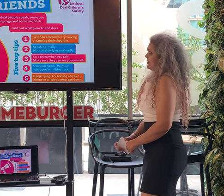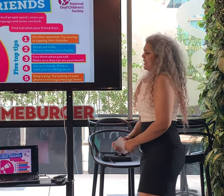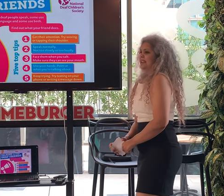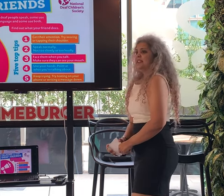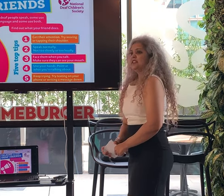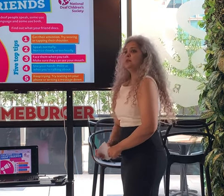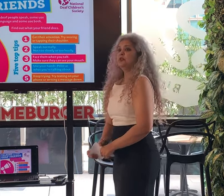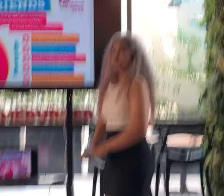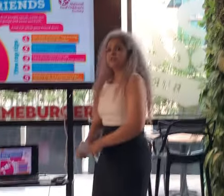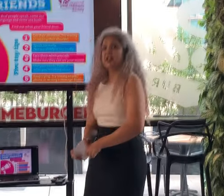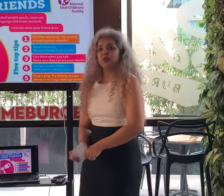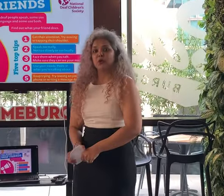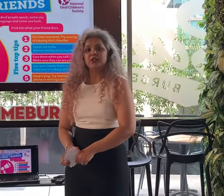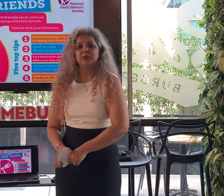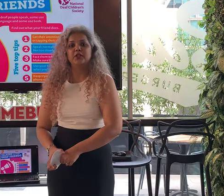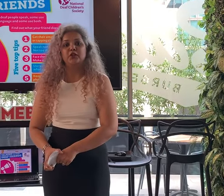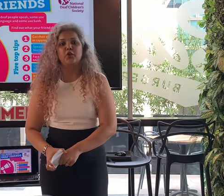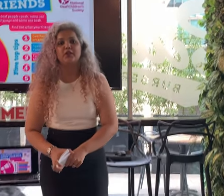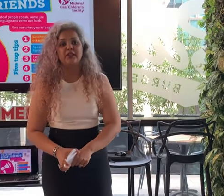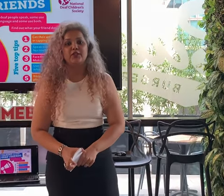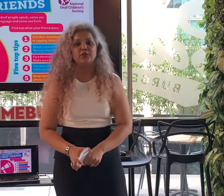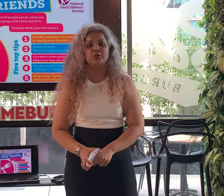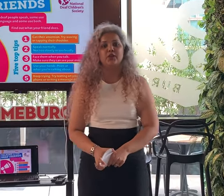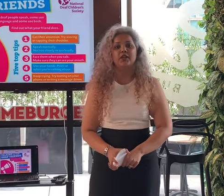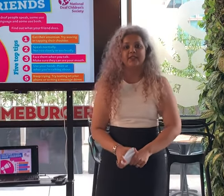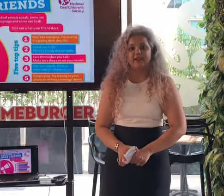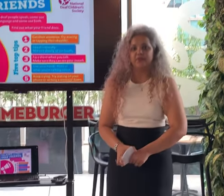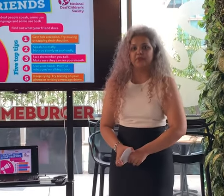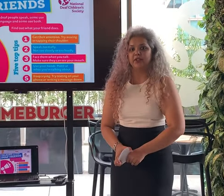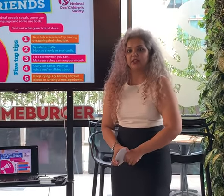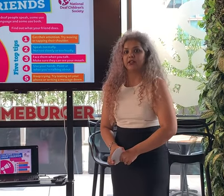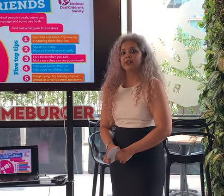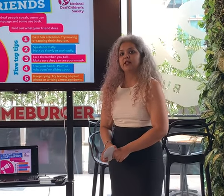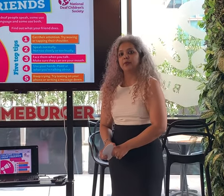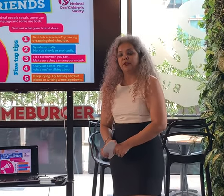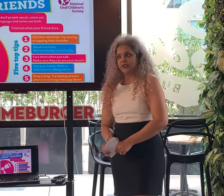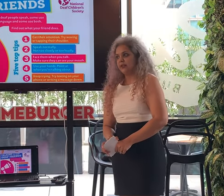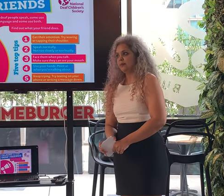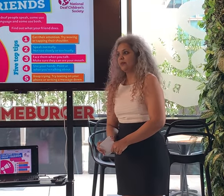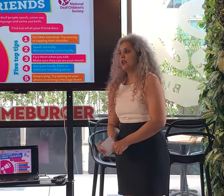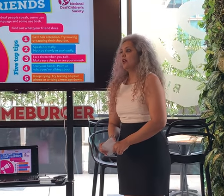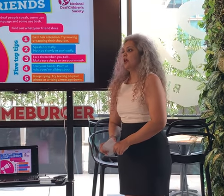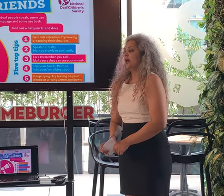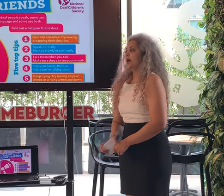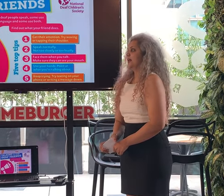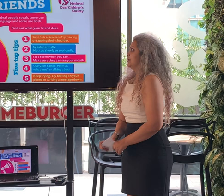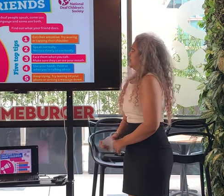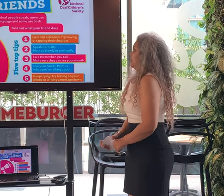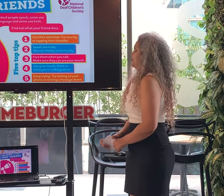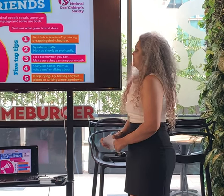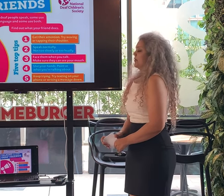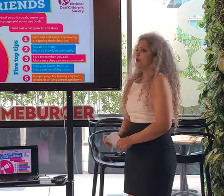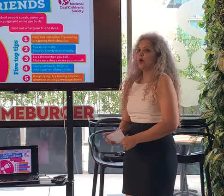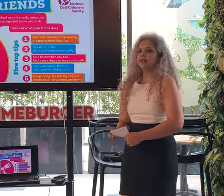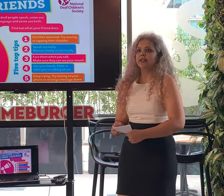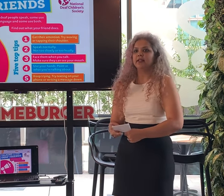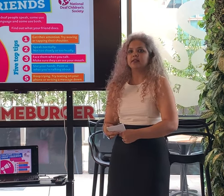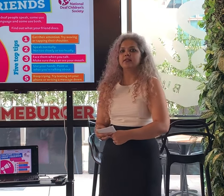There are some do's and don'ts when you're talking to a deaf community. And one thing is,